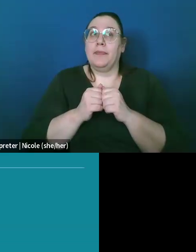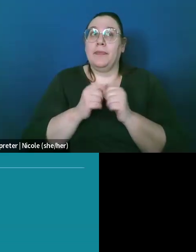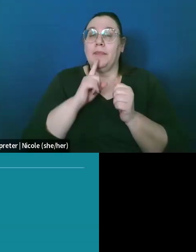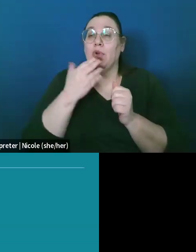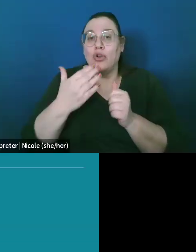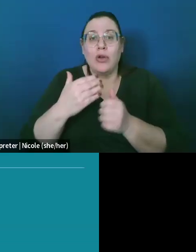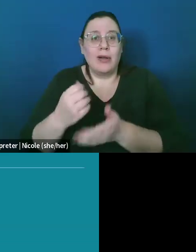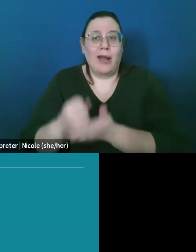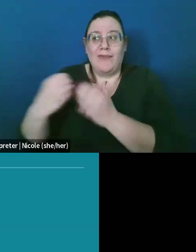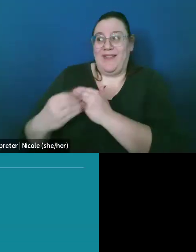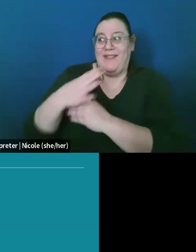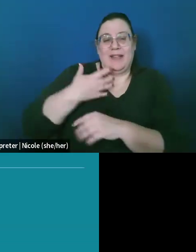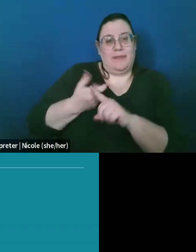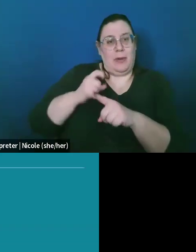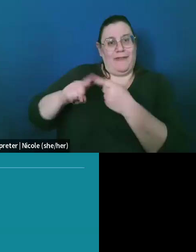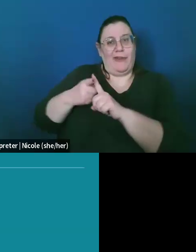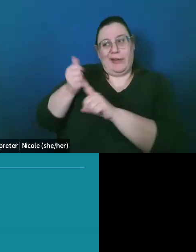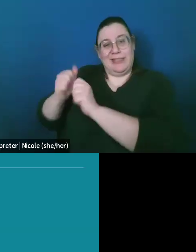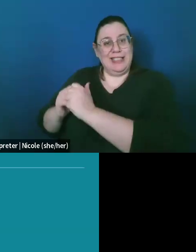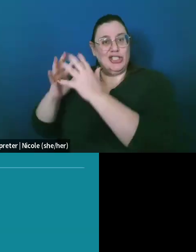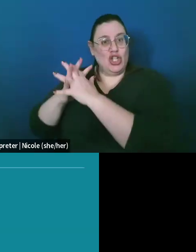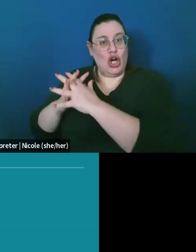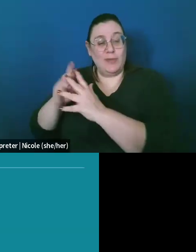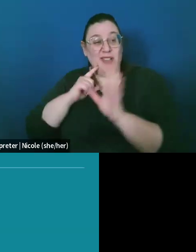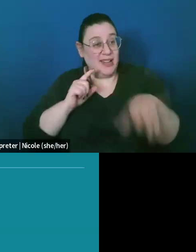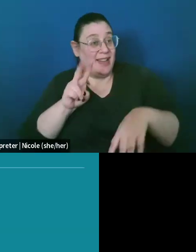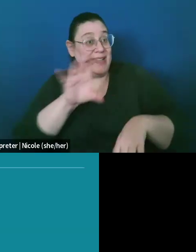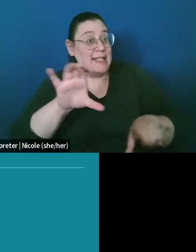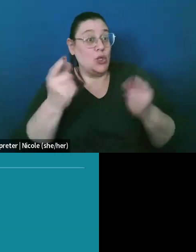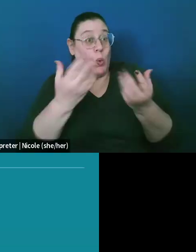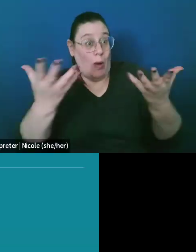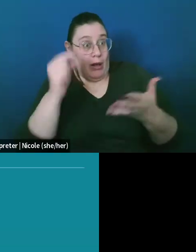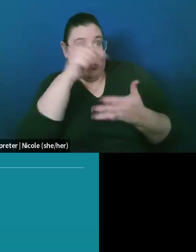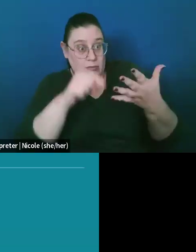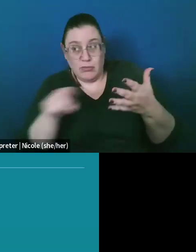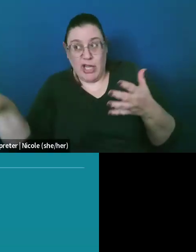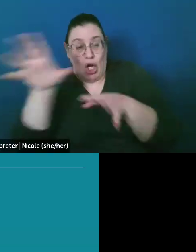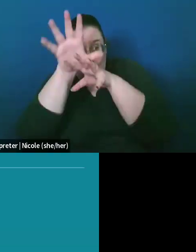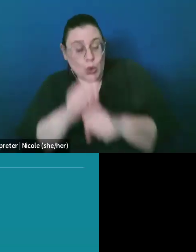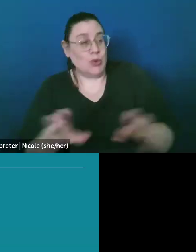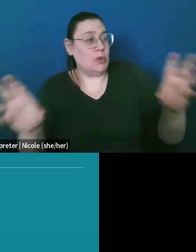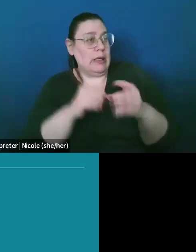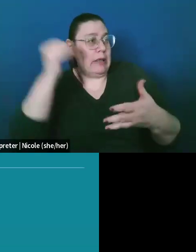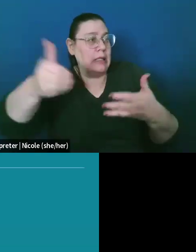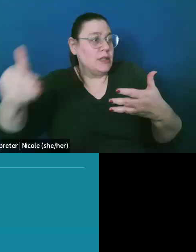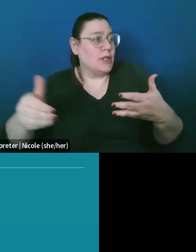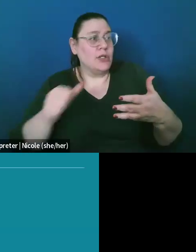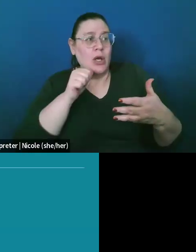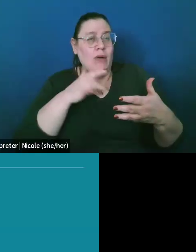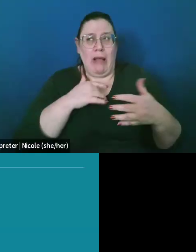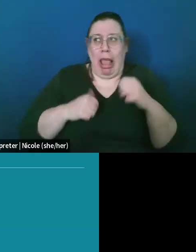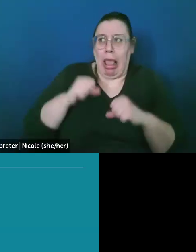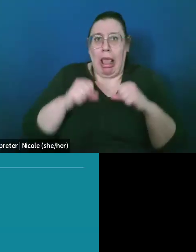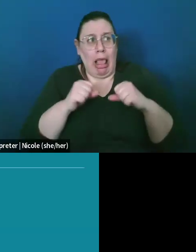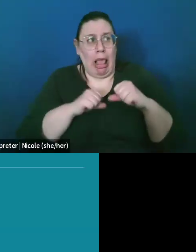friend who has a startup, and he was kind of saying like, this is what VCs do. They're used to having meetings, so don't feel like uncomfortable reaching out or you're